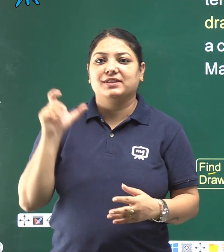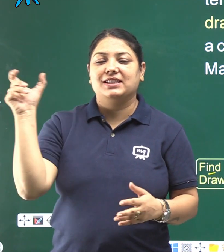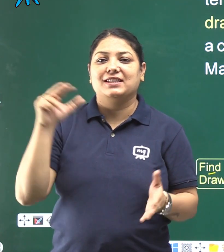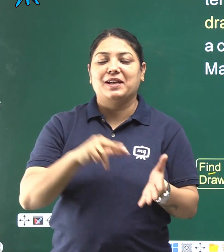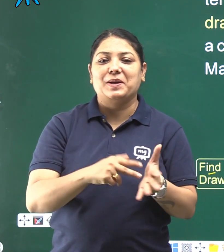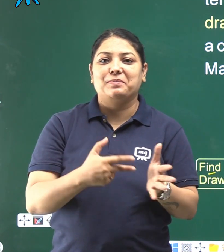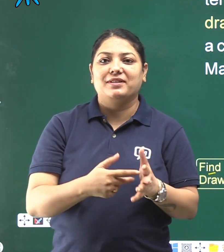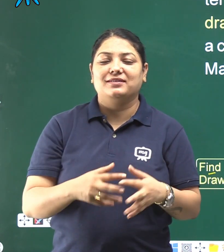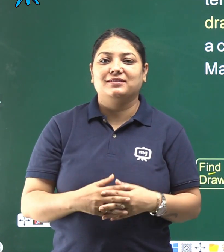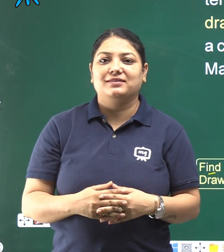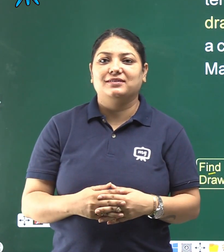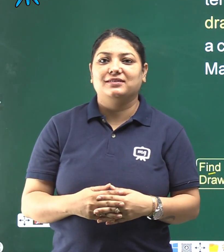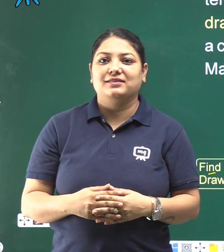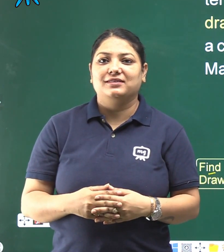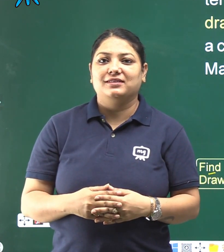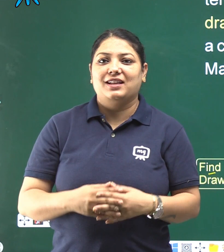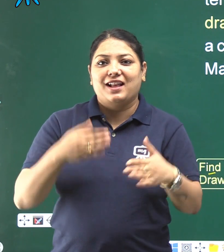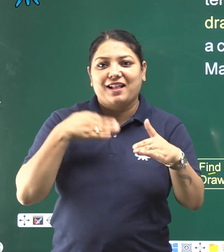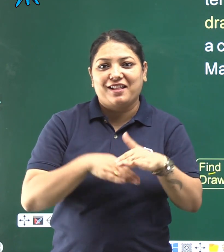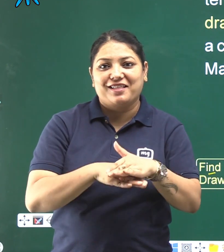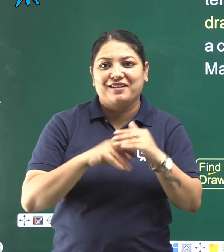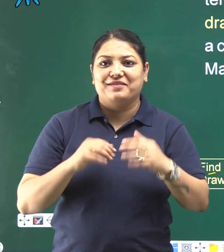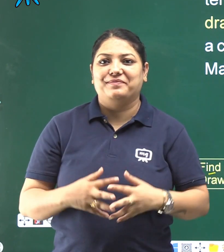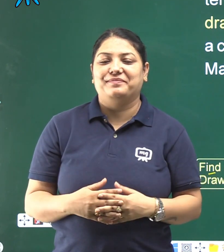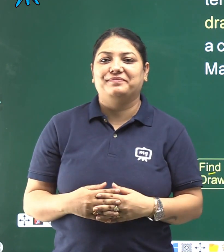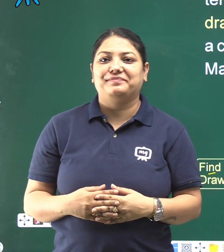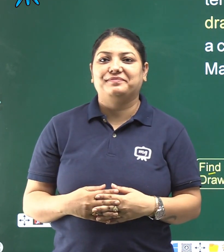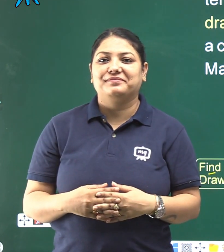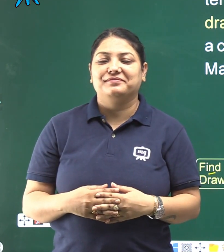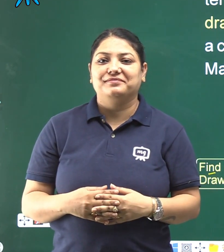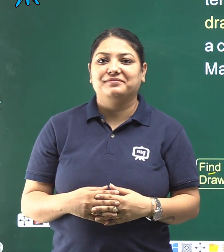Inside means ke andar.